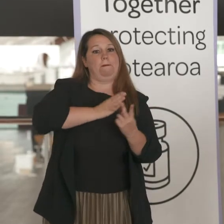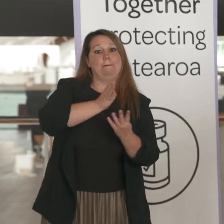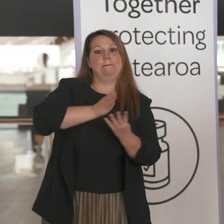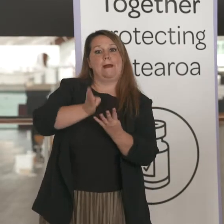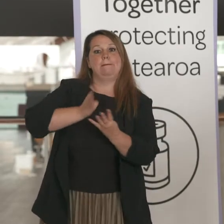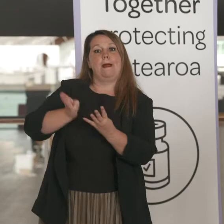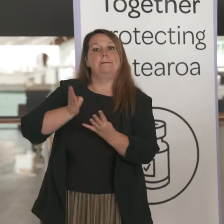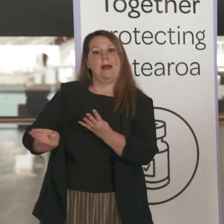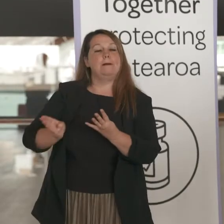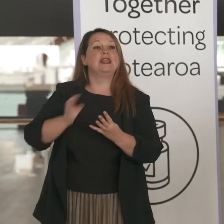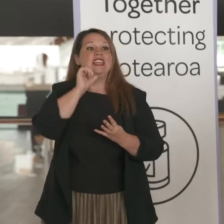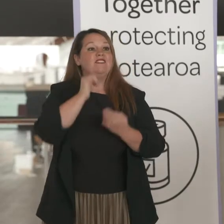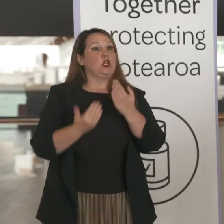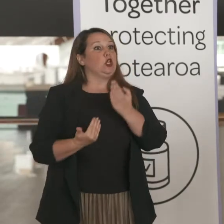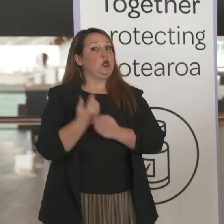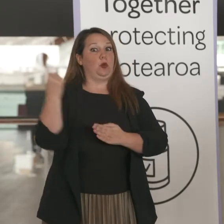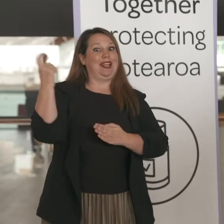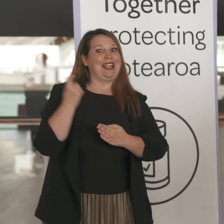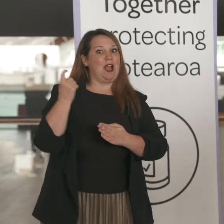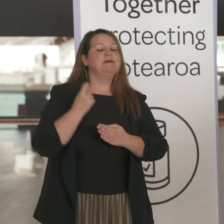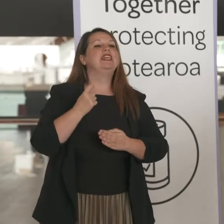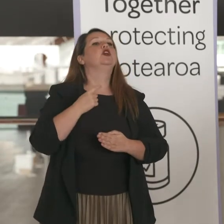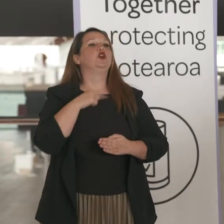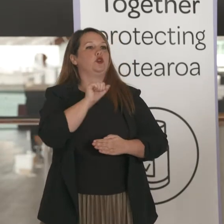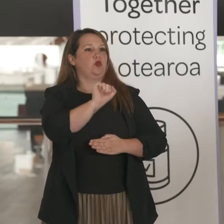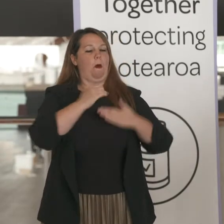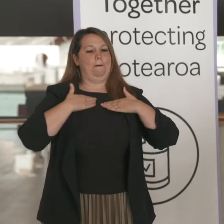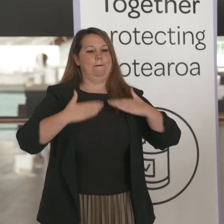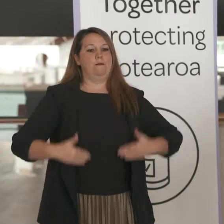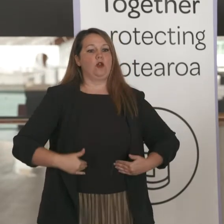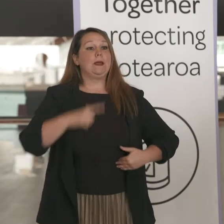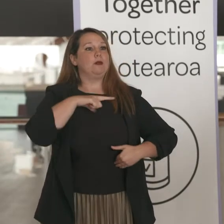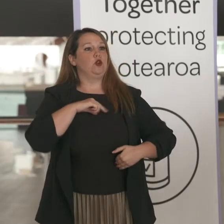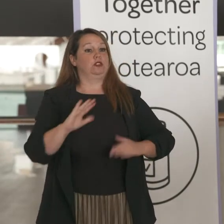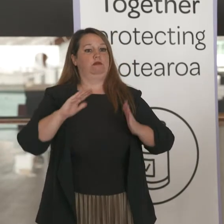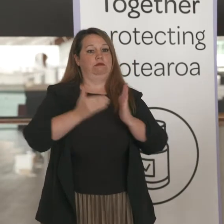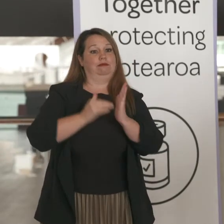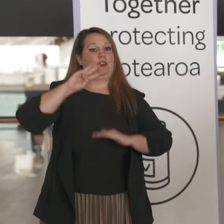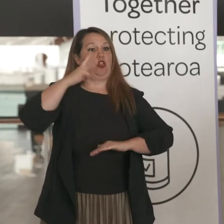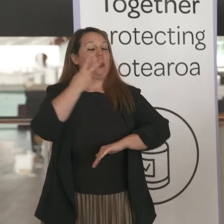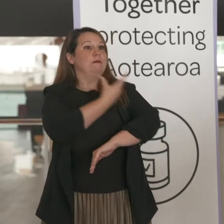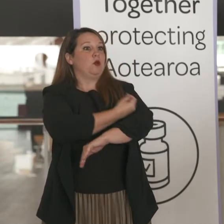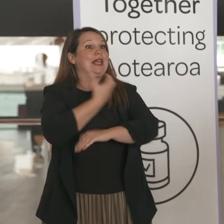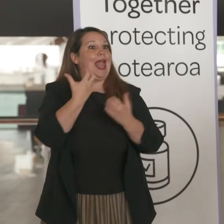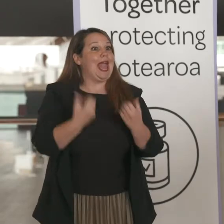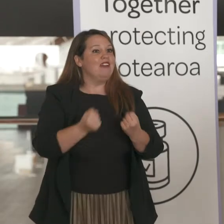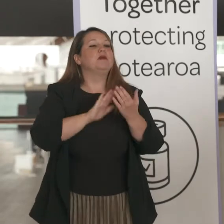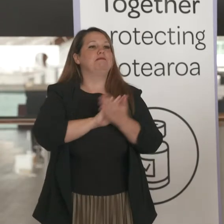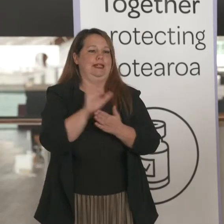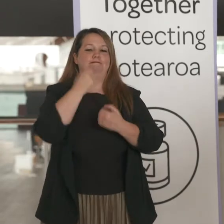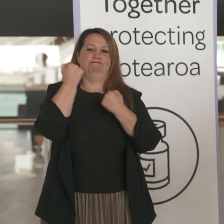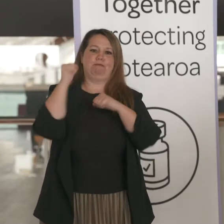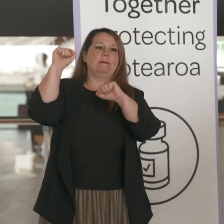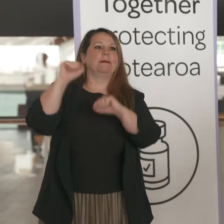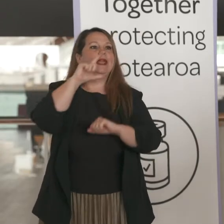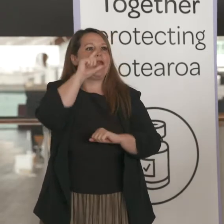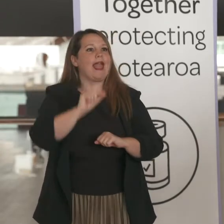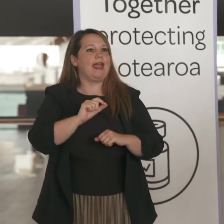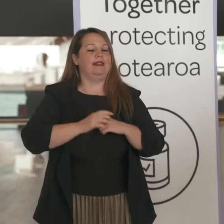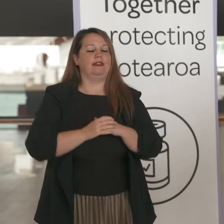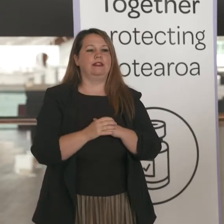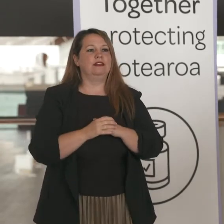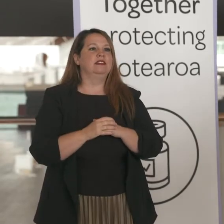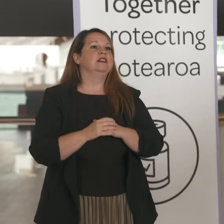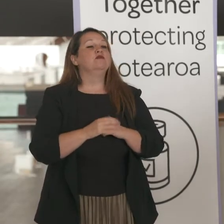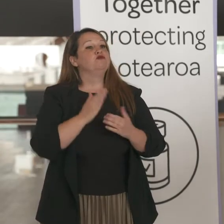of the new variants potentially hit our shore as well. And also important to note, there are no additional